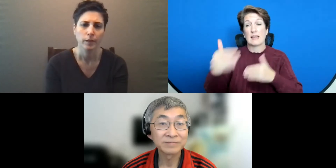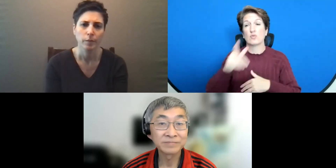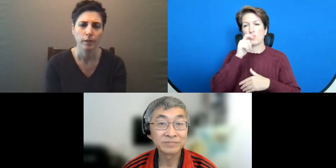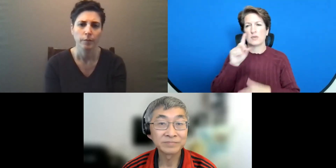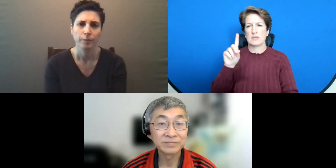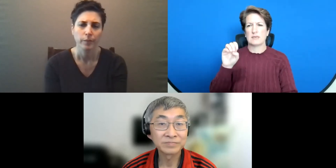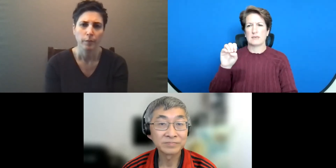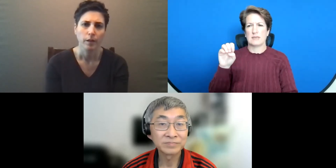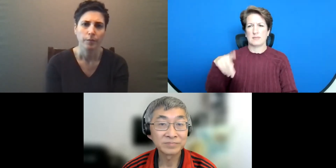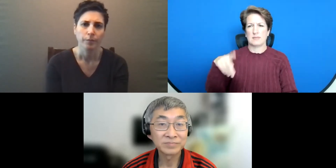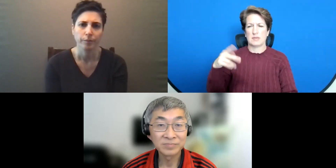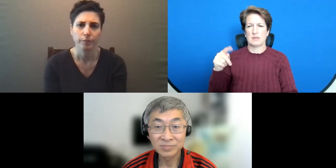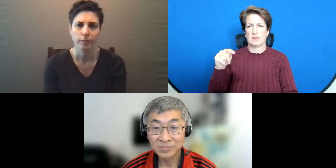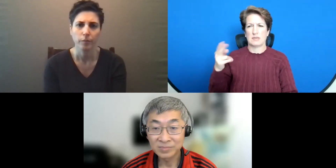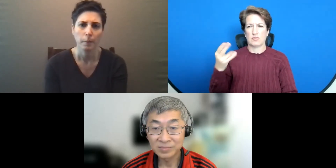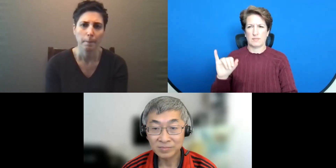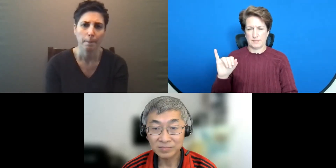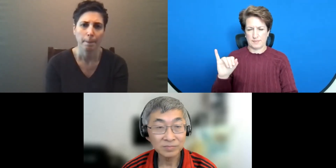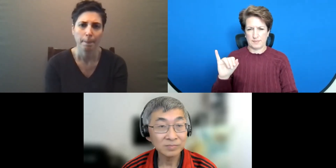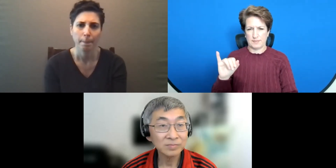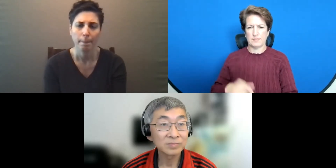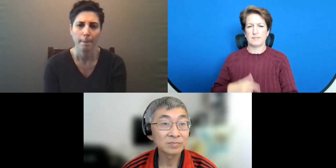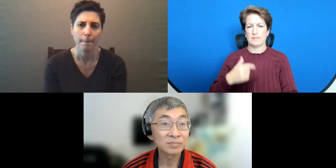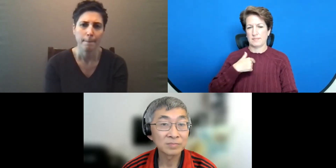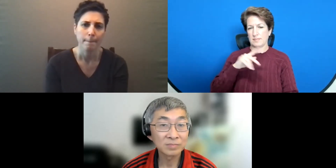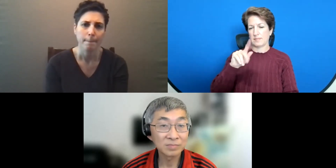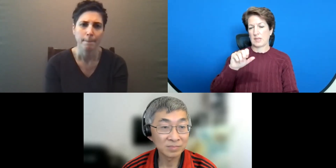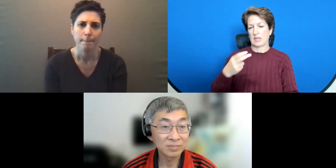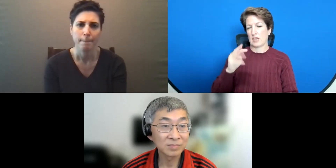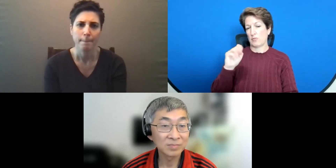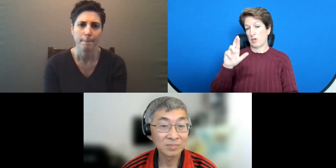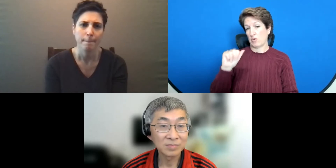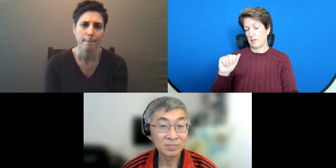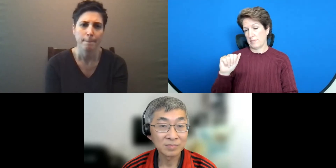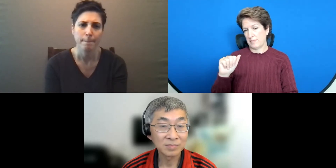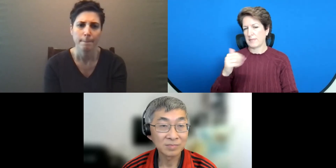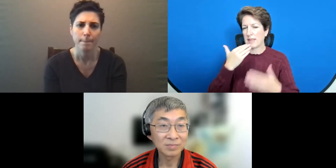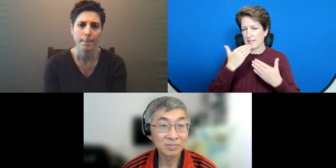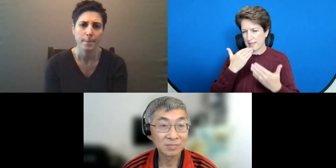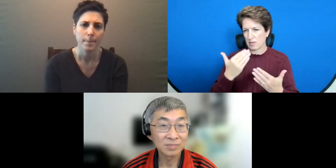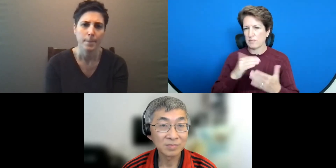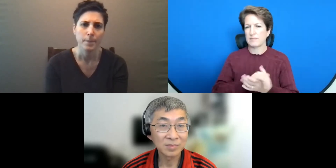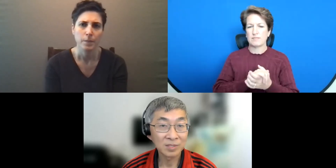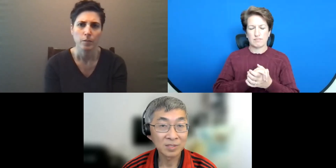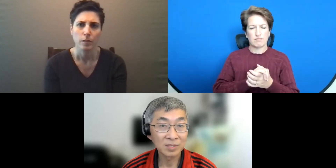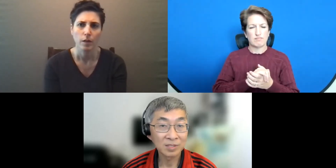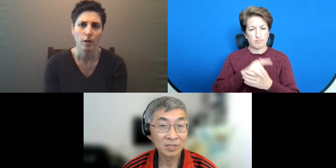Yes, hi, Hi. this is Kashmira, and thank you very much. It's very